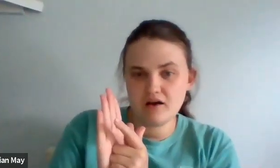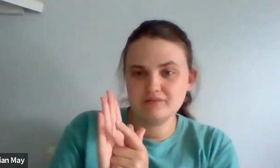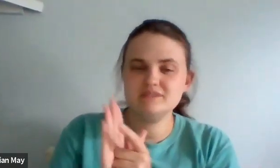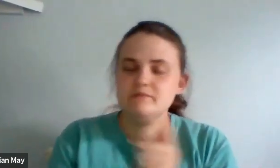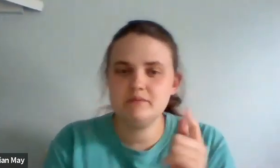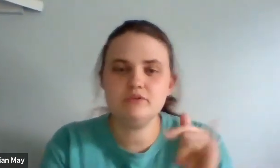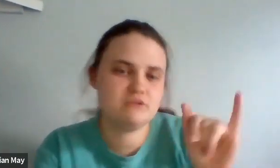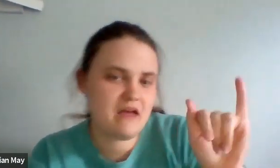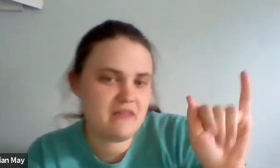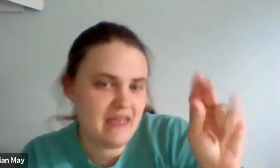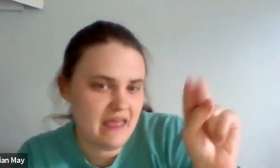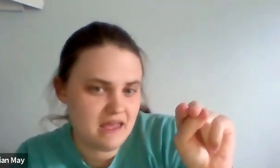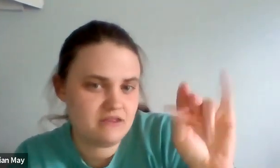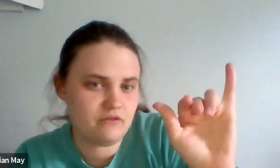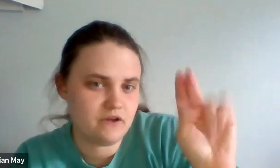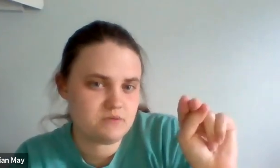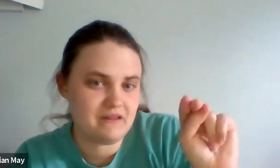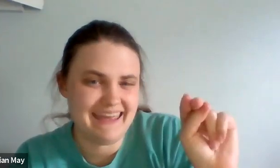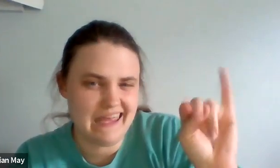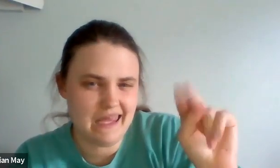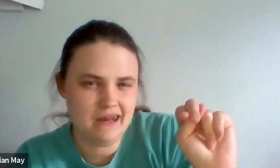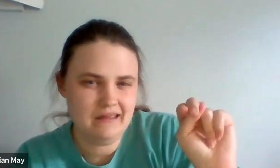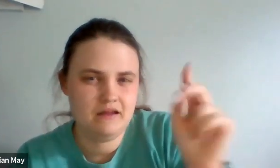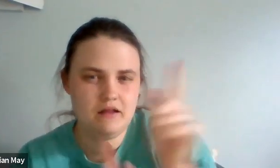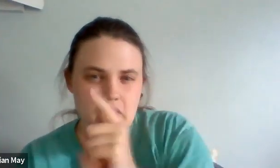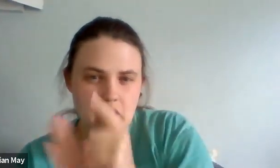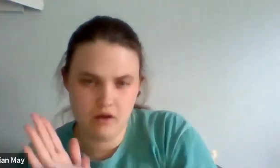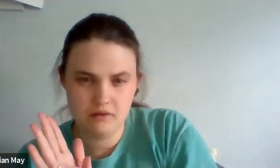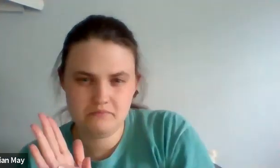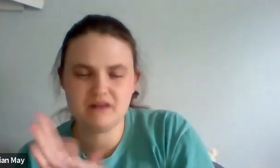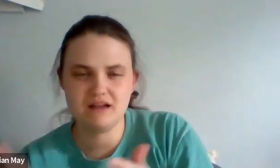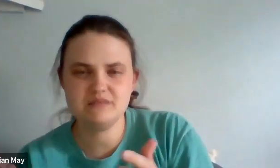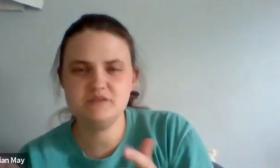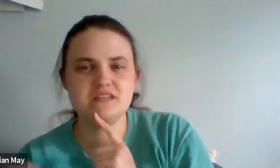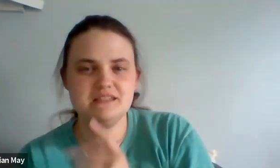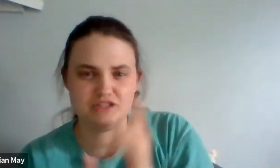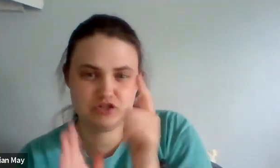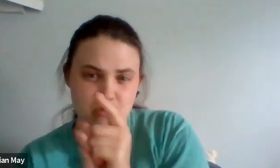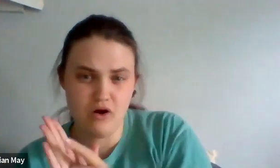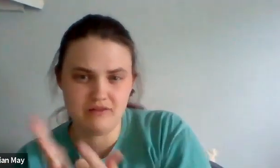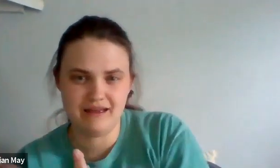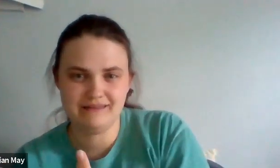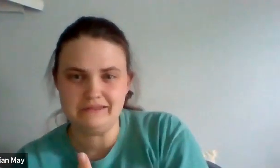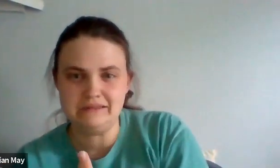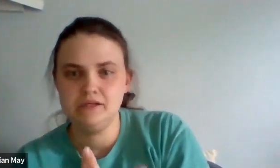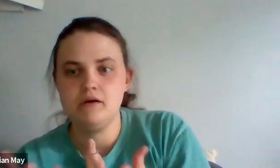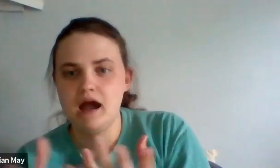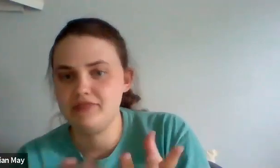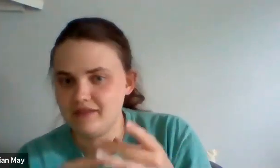sister-in-law, some people do add the in, they'll fingerspell like in law. But a lot of times if you say sister-in-law, like I think they